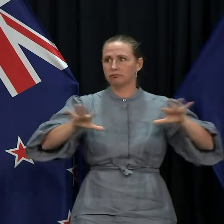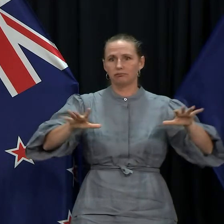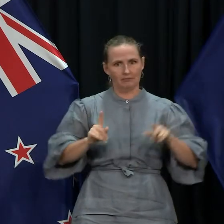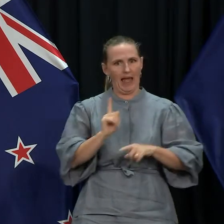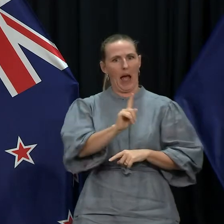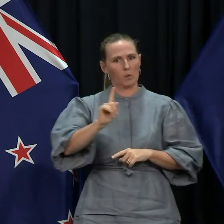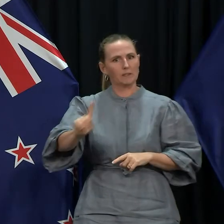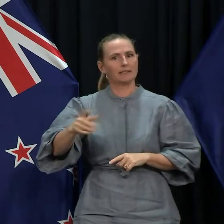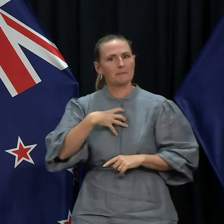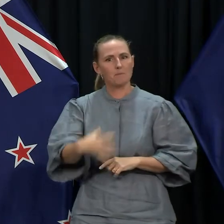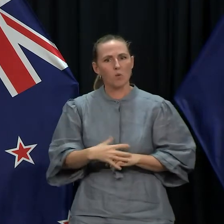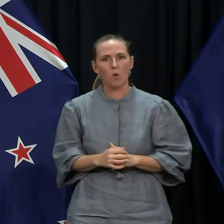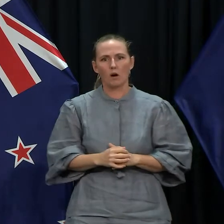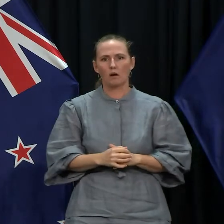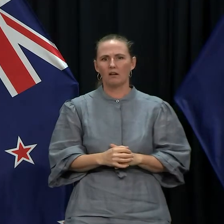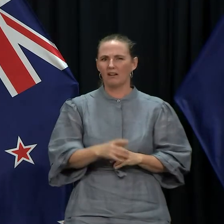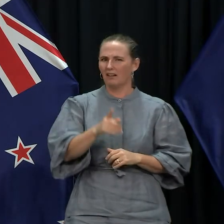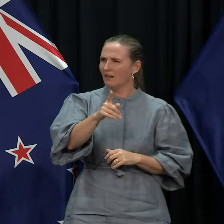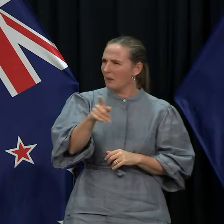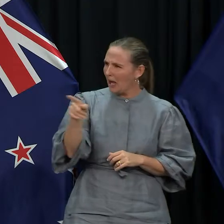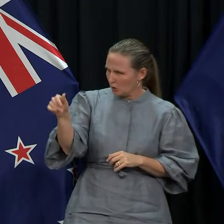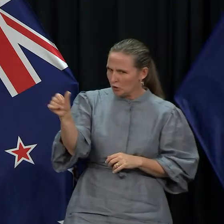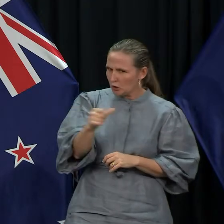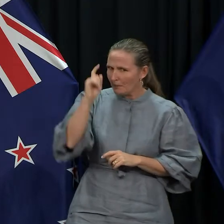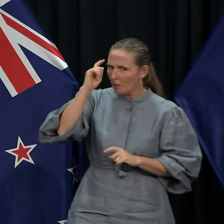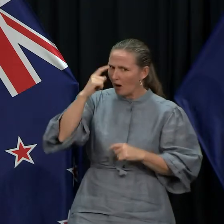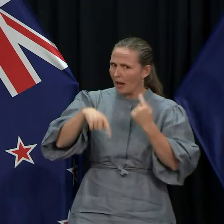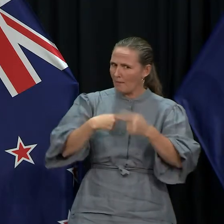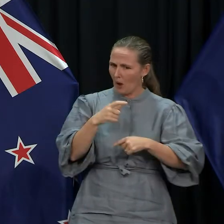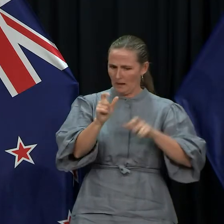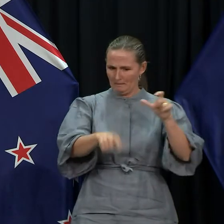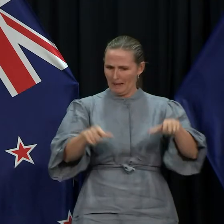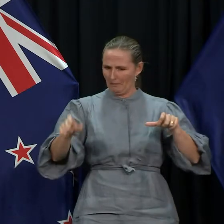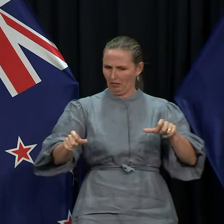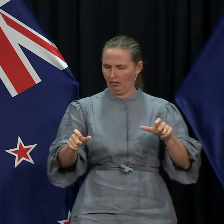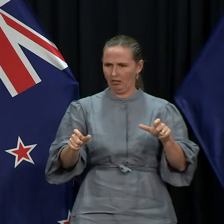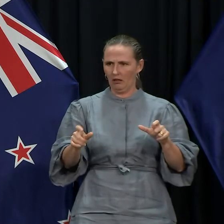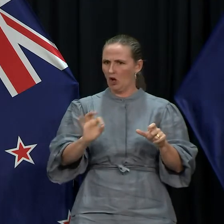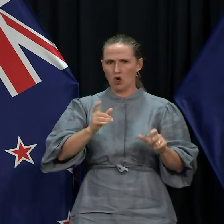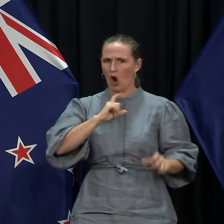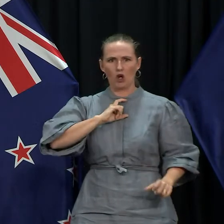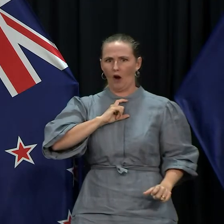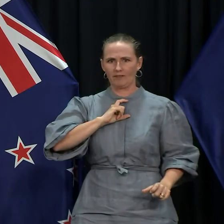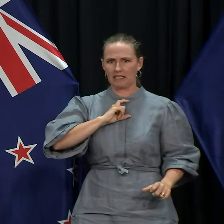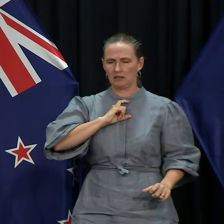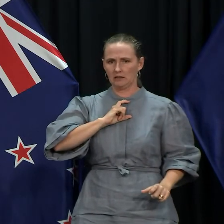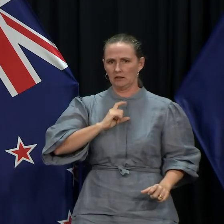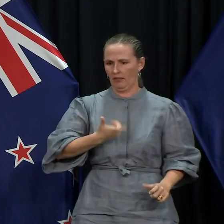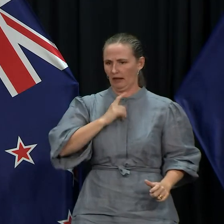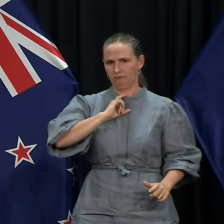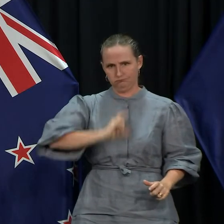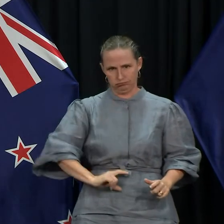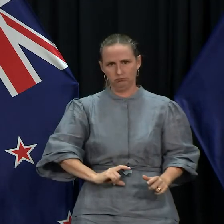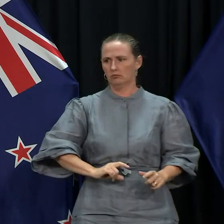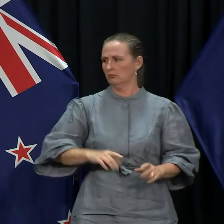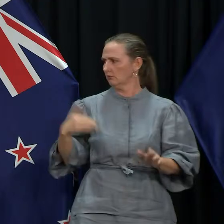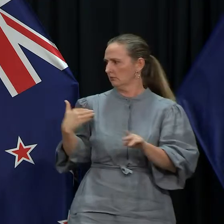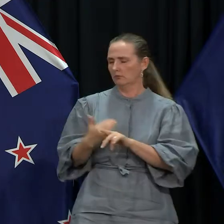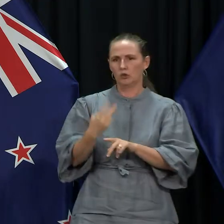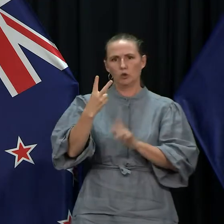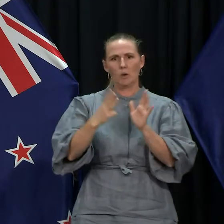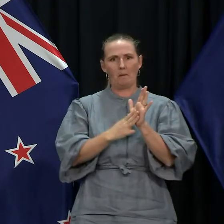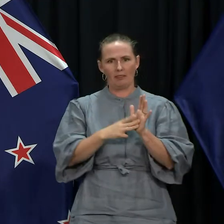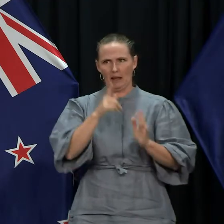though, there's been a complete collapse in consumer confidence in the last two months,